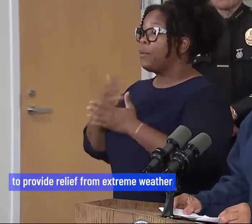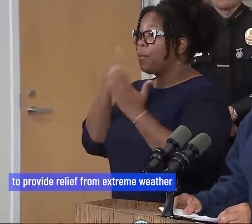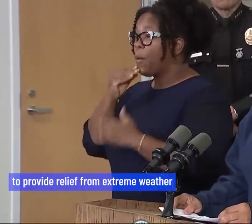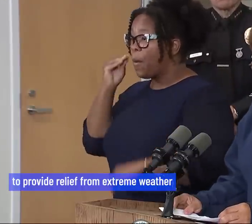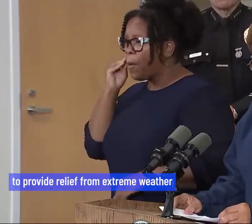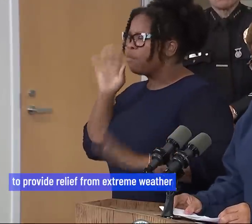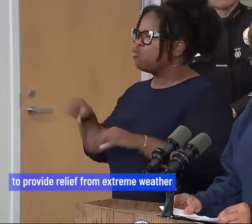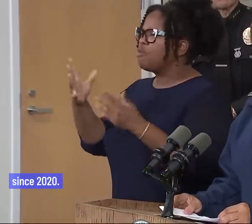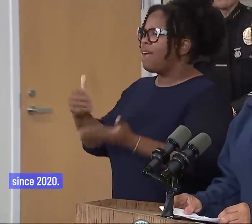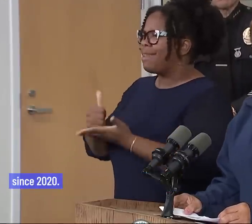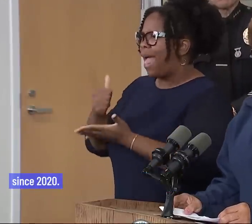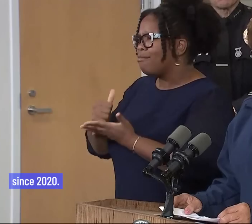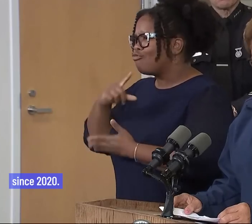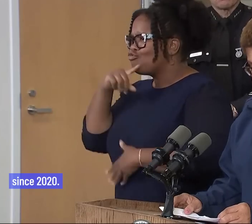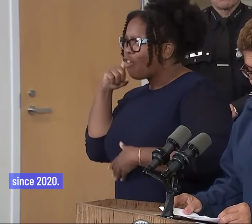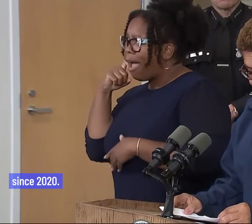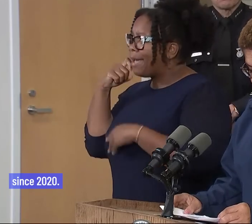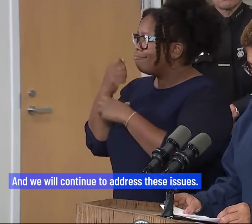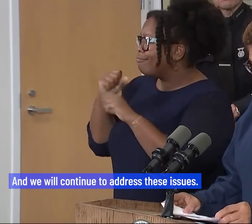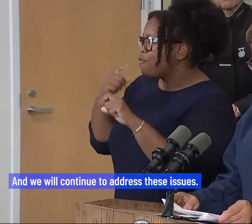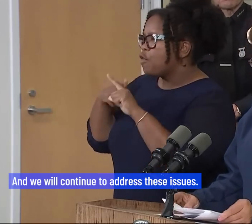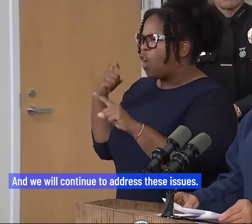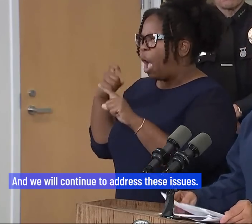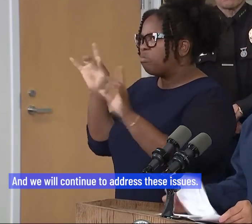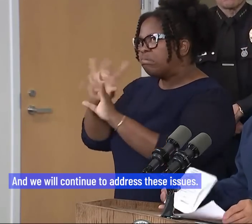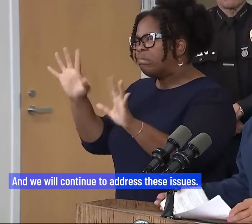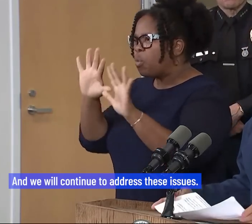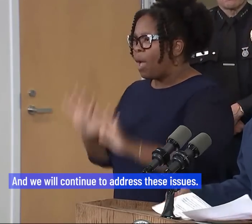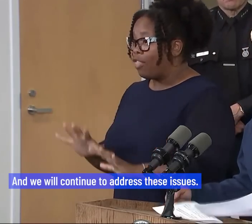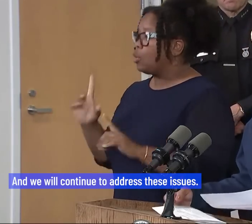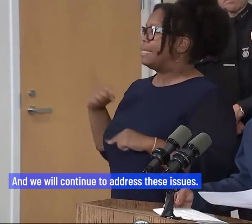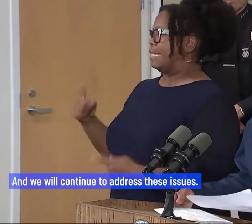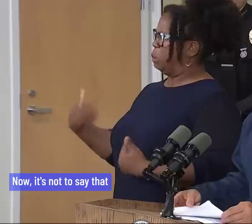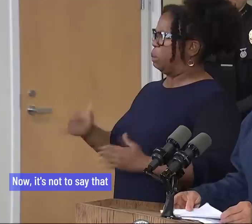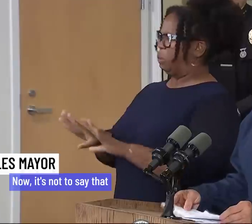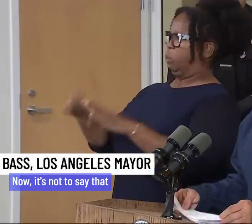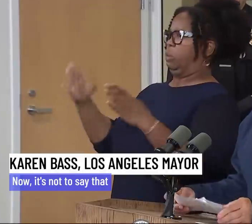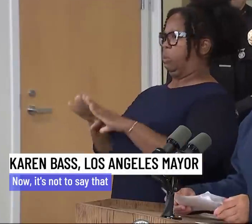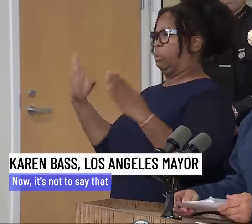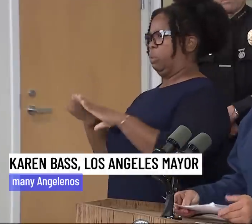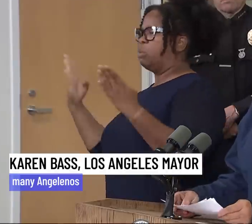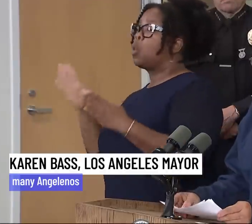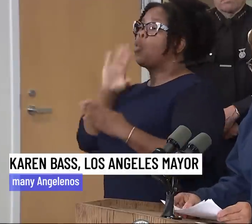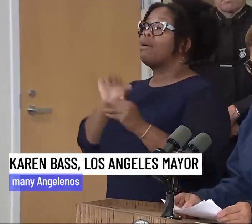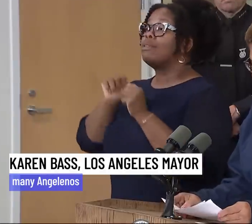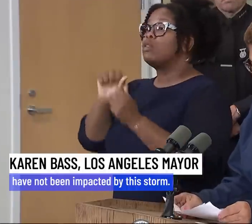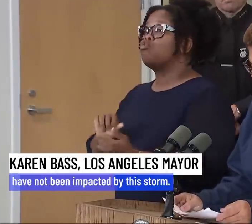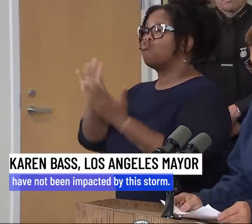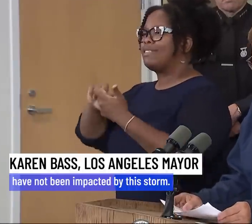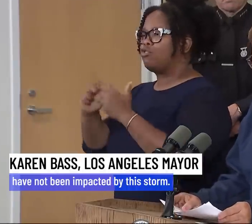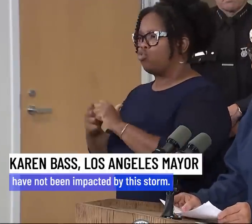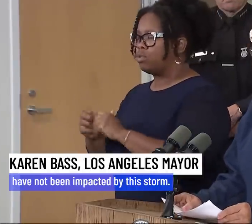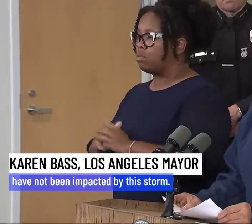from extreme weather since 2020. And we will continue to address these issues. Now, it's not to say that many Angelenos